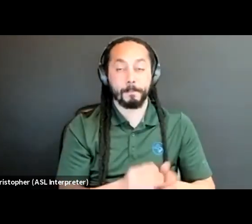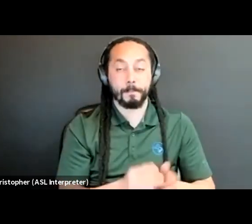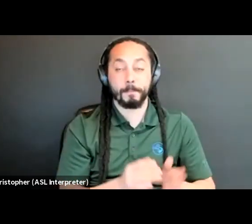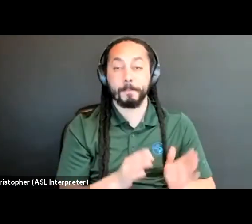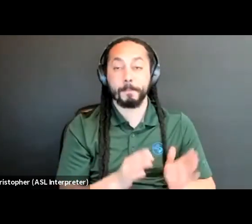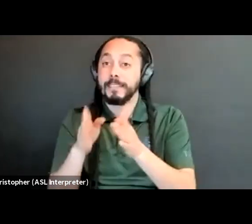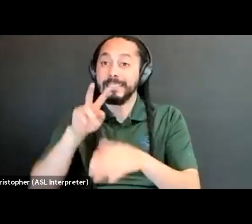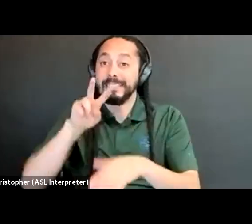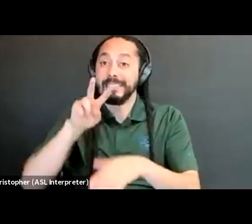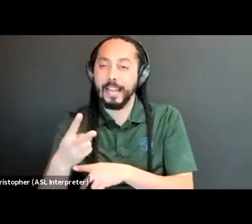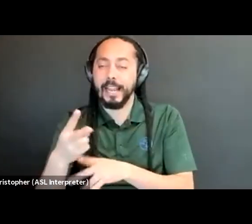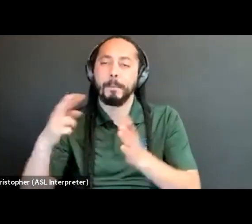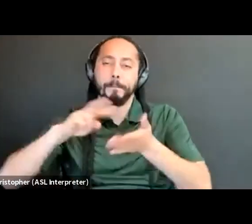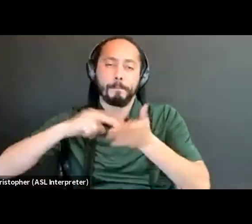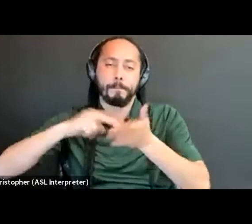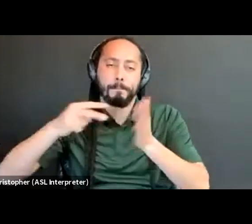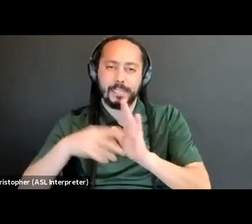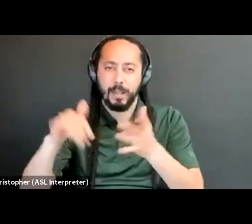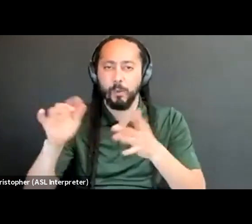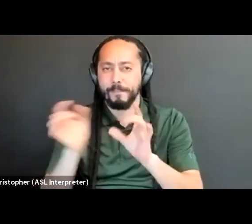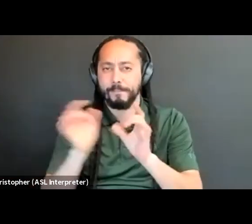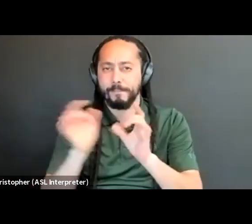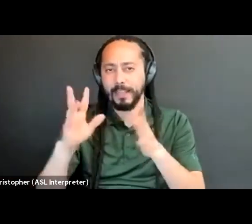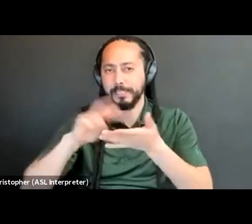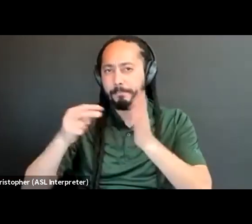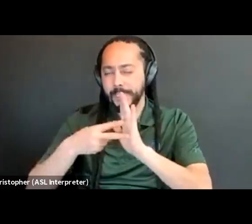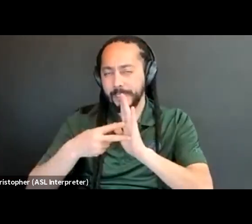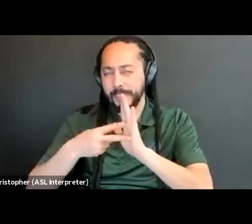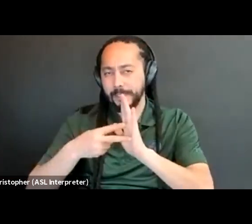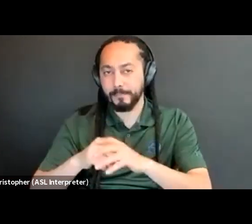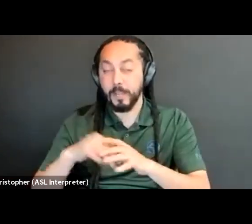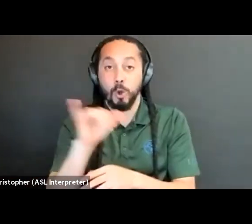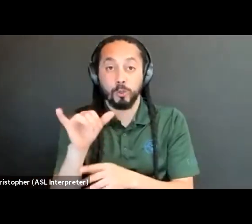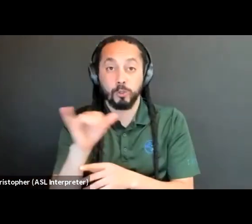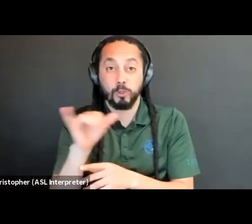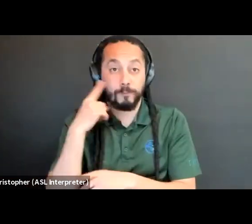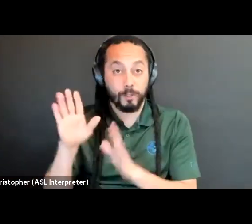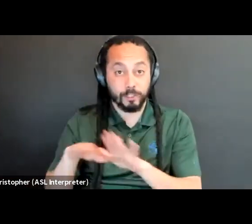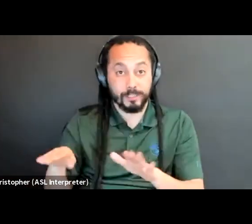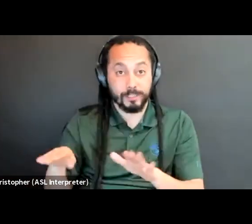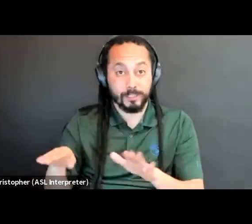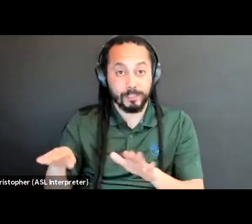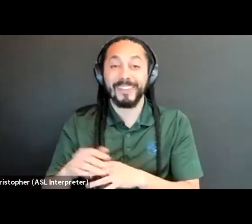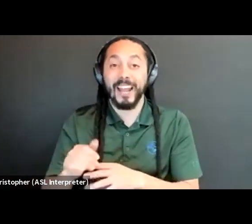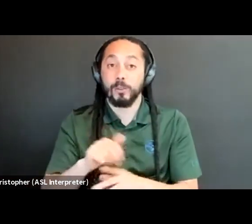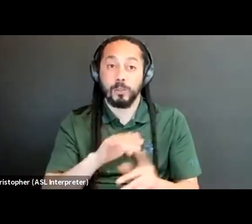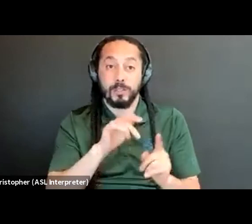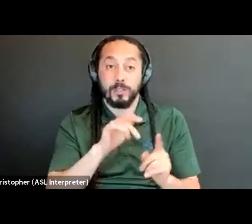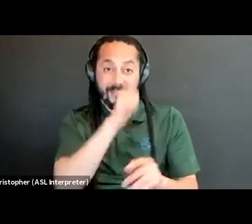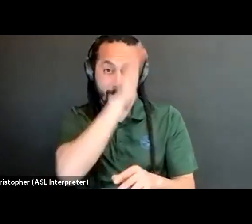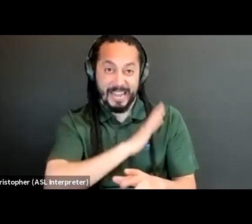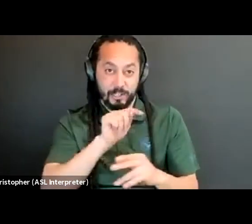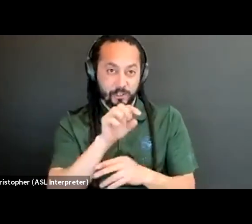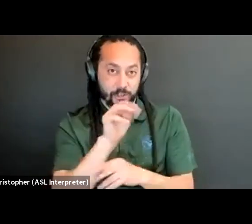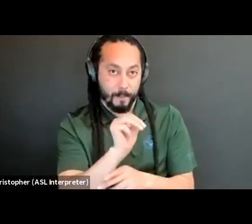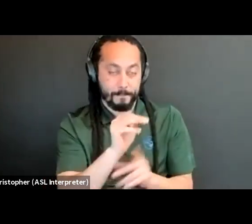of it, and perhaps even to the child. And in this case, Mary, down in the kitchen, among other